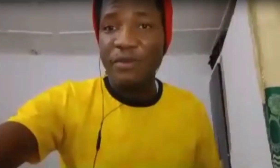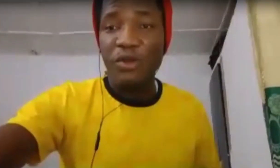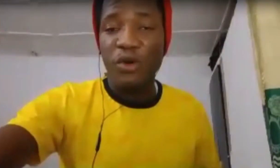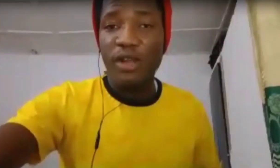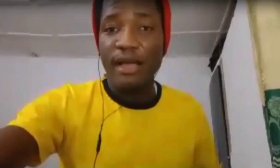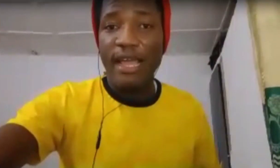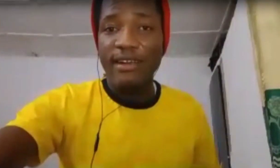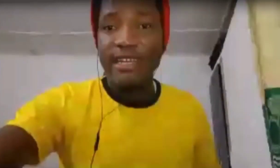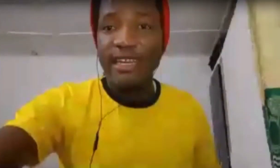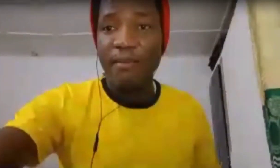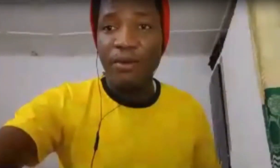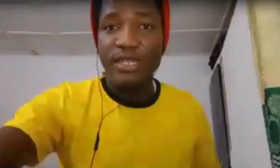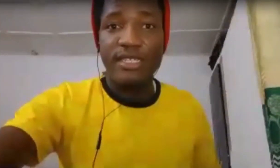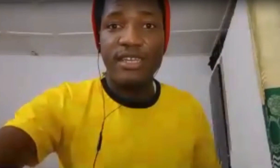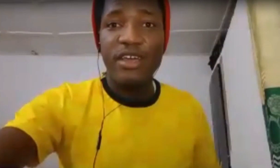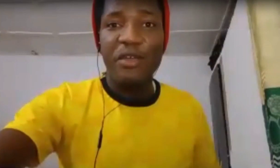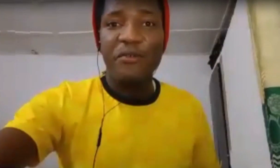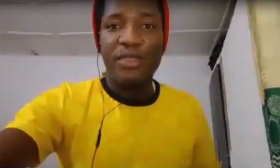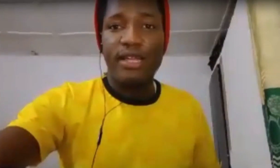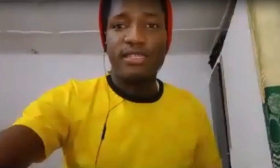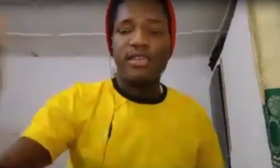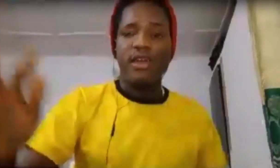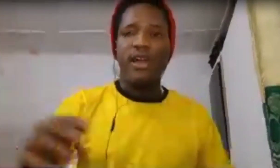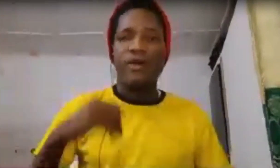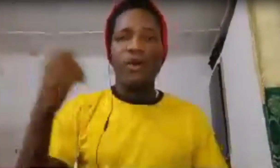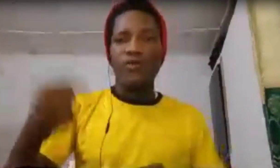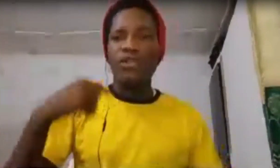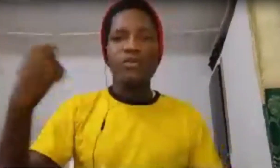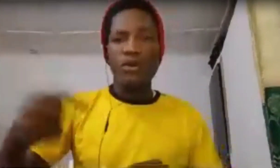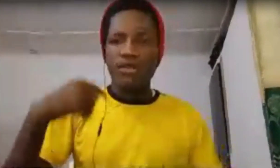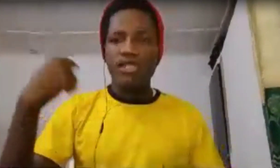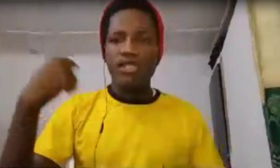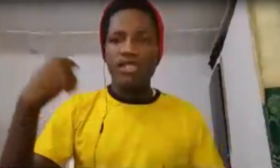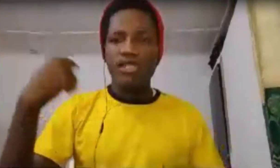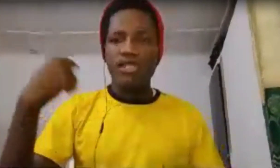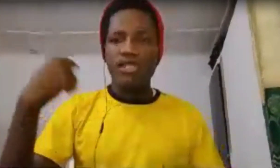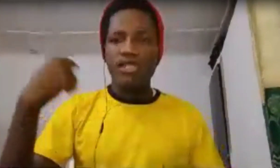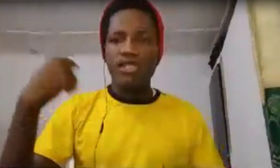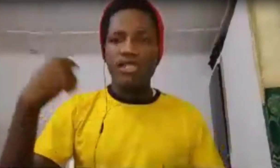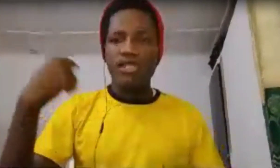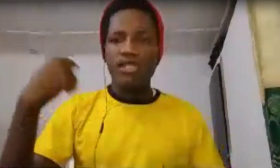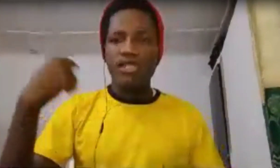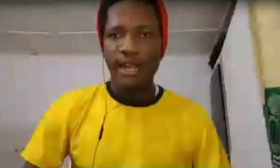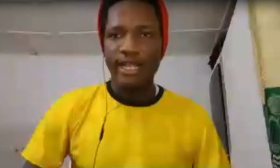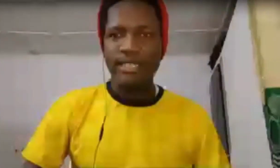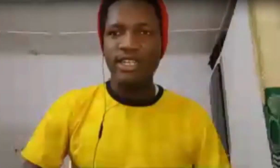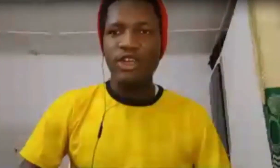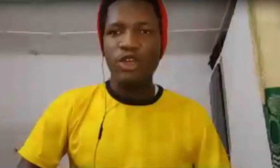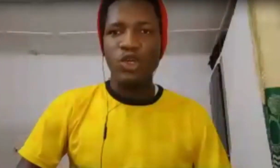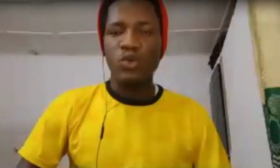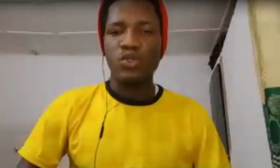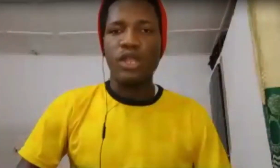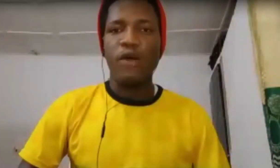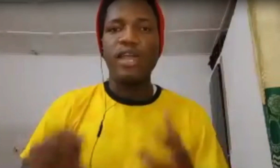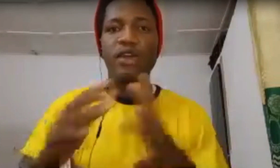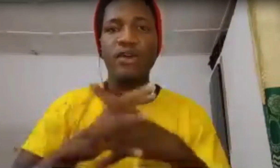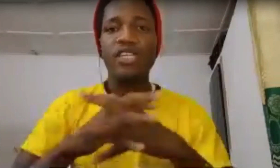really apologize for that. Hopefully, we'll still have more time to participate as the class goes on. And we encourage, but in fact, we